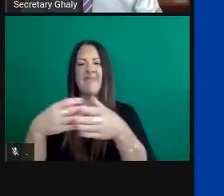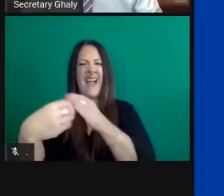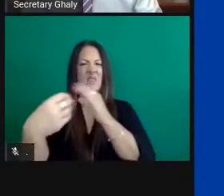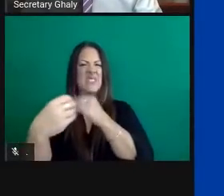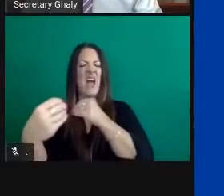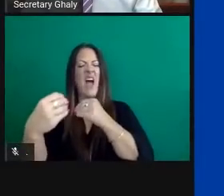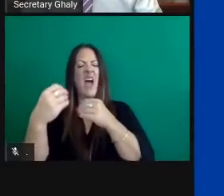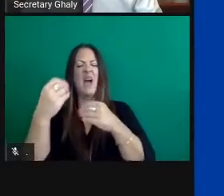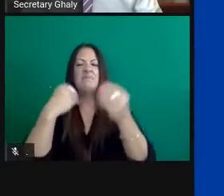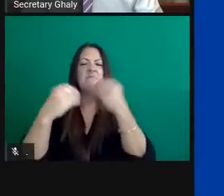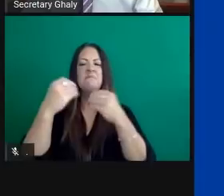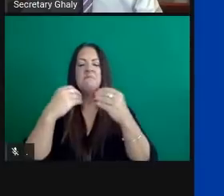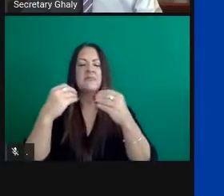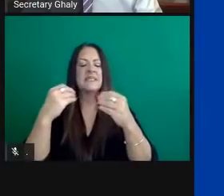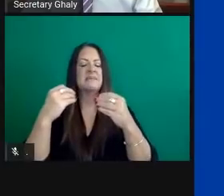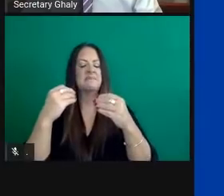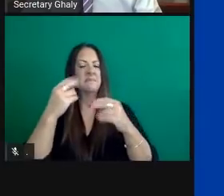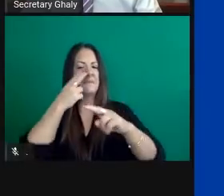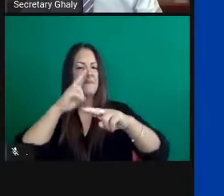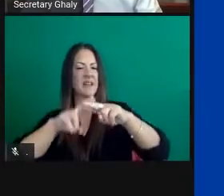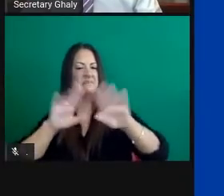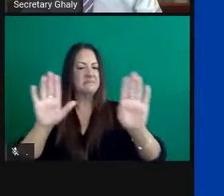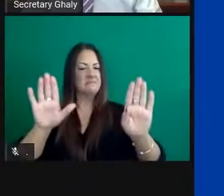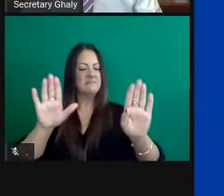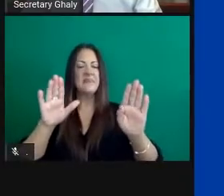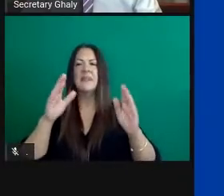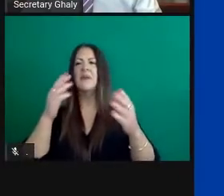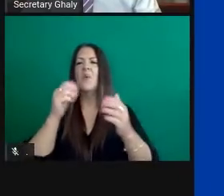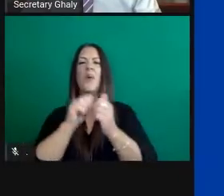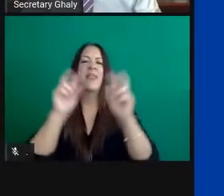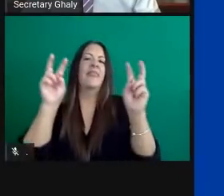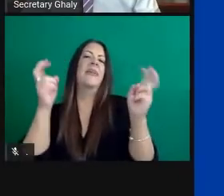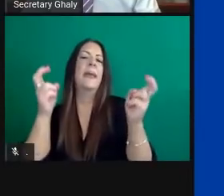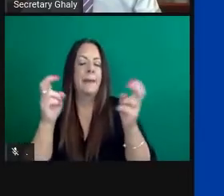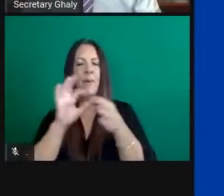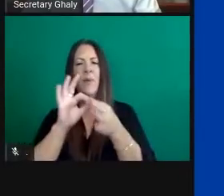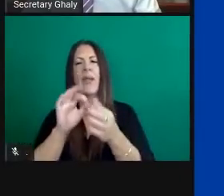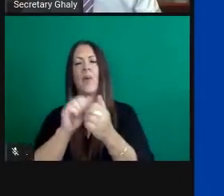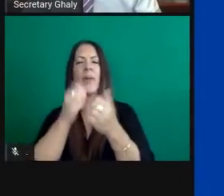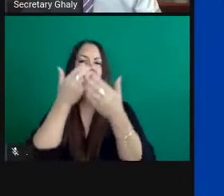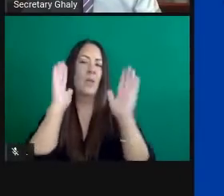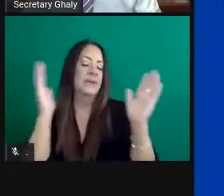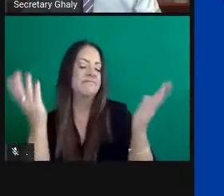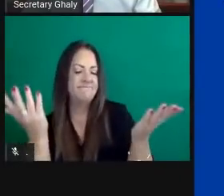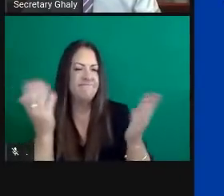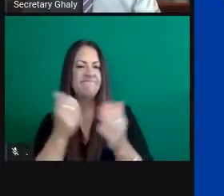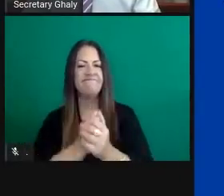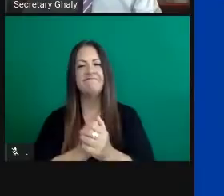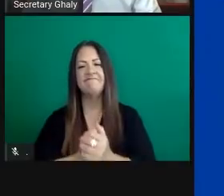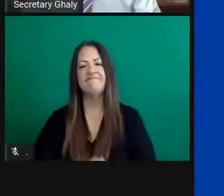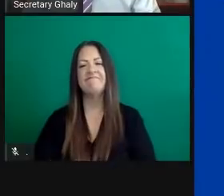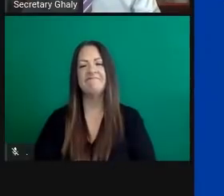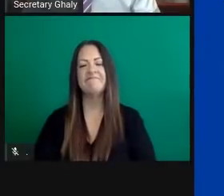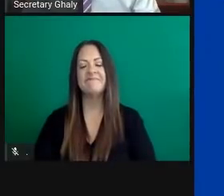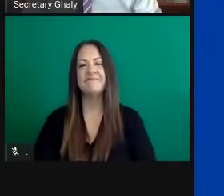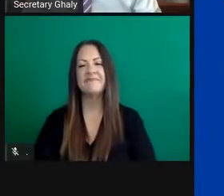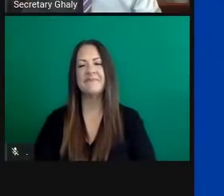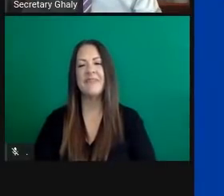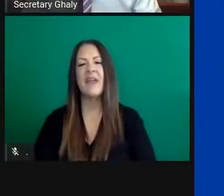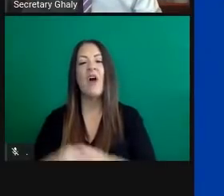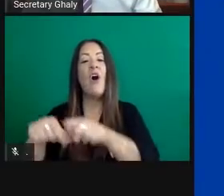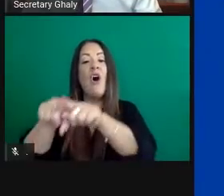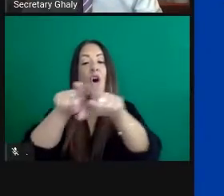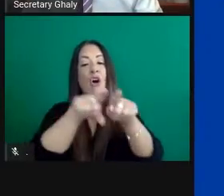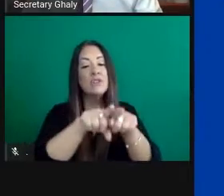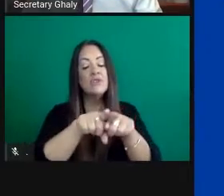gathering guidelines that I just put out, and ensuring that you follow those as well. I mentioned